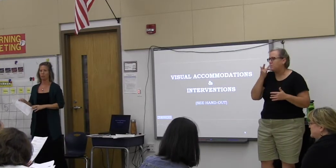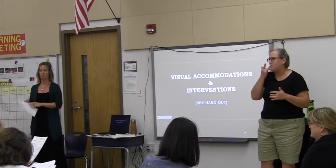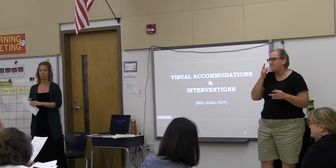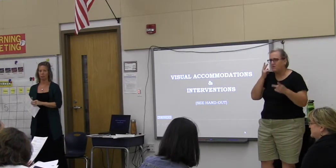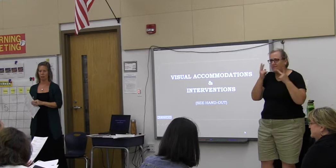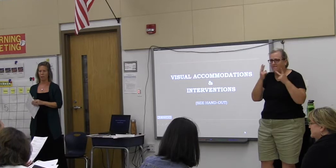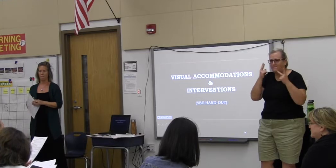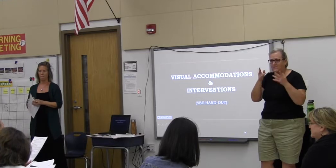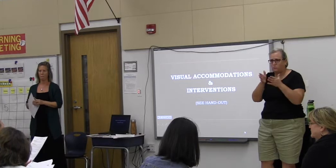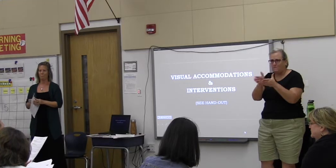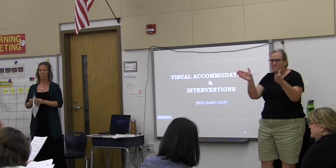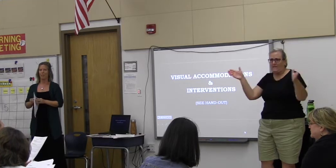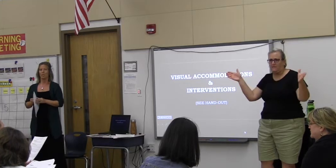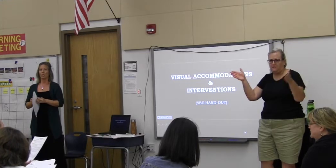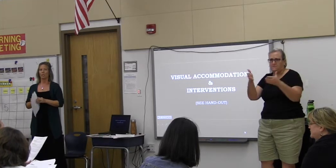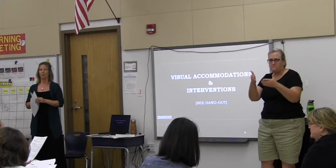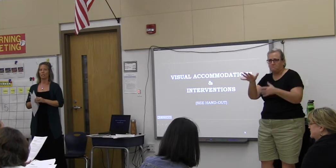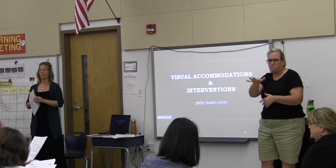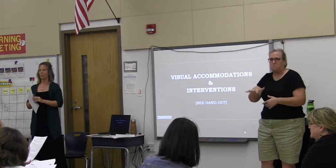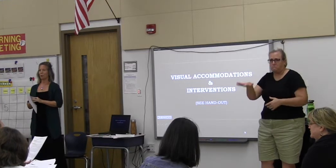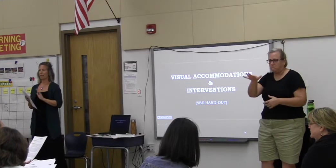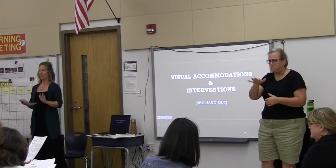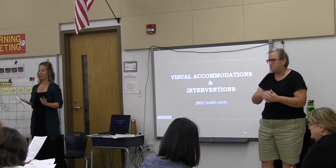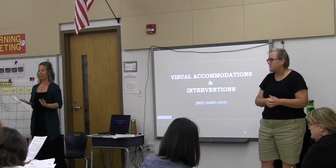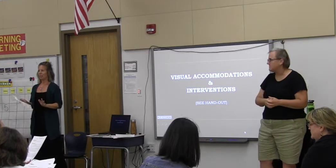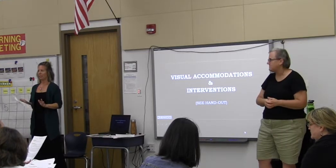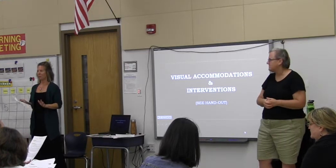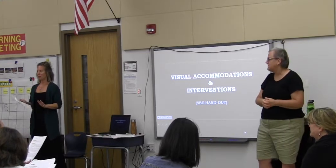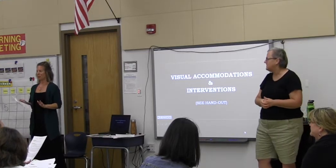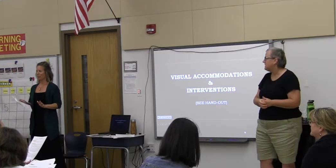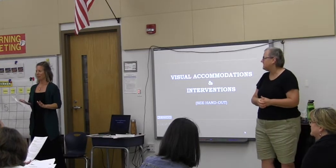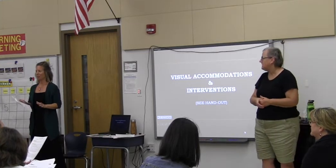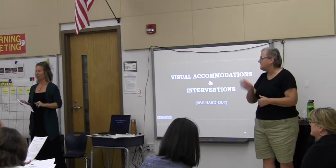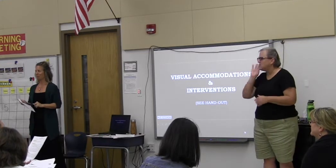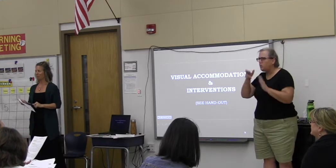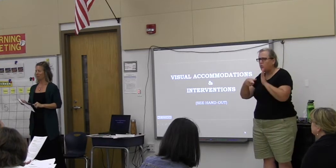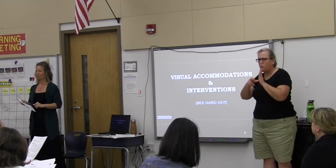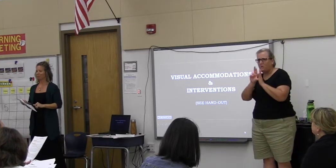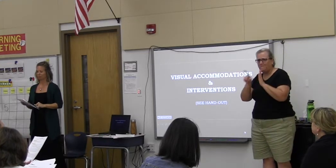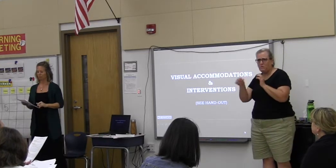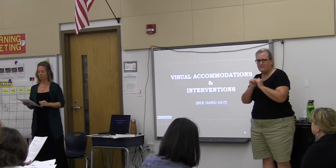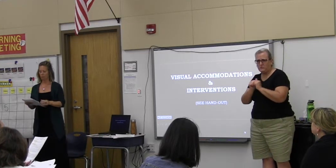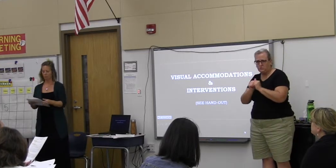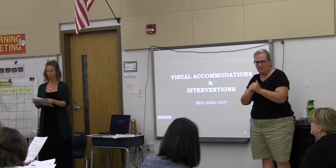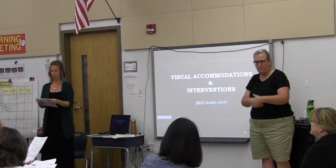field is. Okay, so we're going to take a quick couple minutes and review this together.